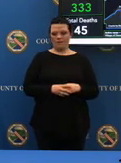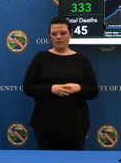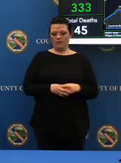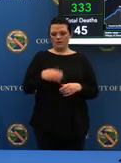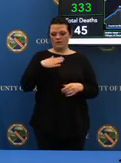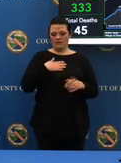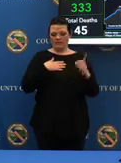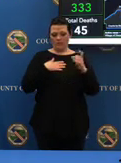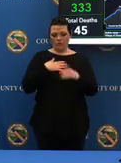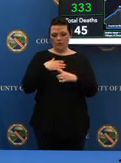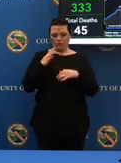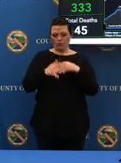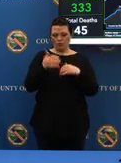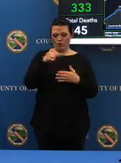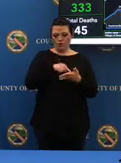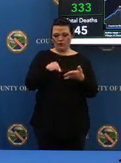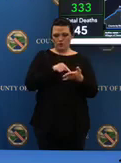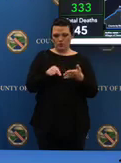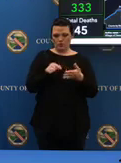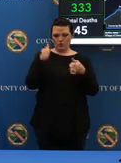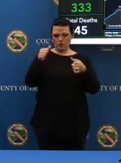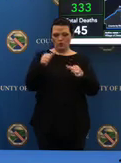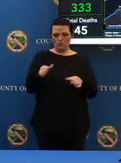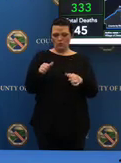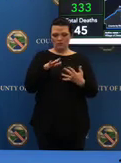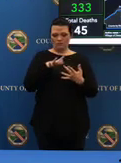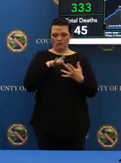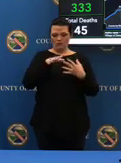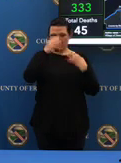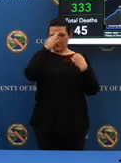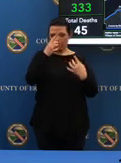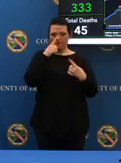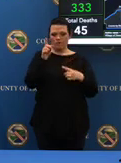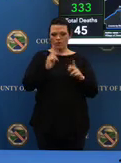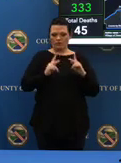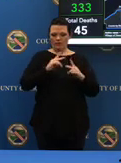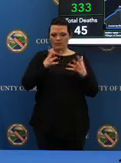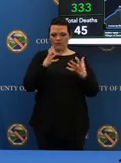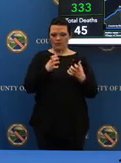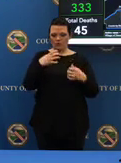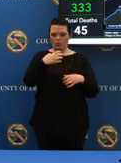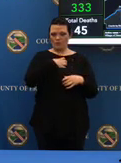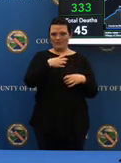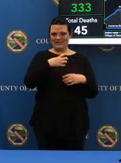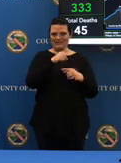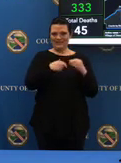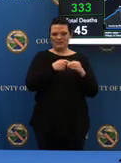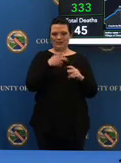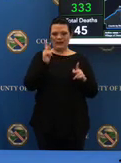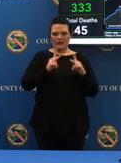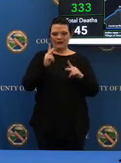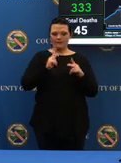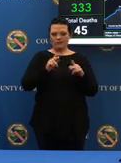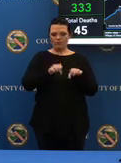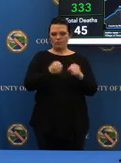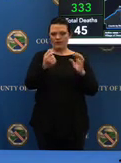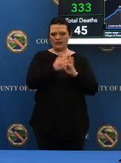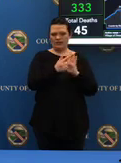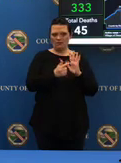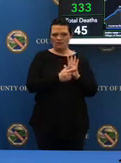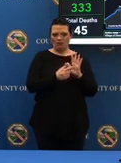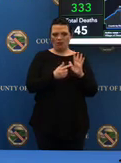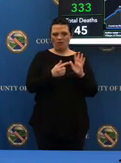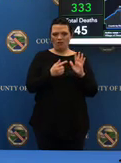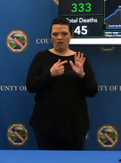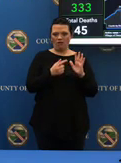My question is this. Earlier this week, you posted some contact information for those who wish to complain about people violating physical